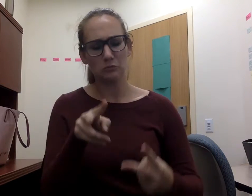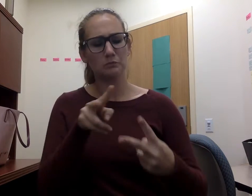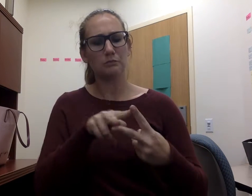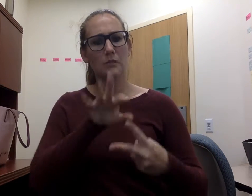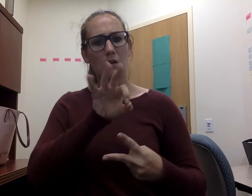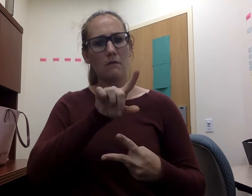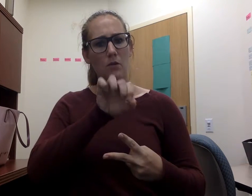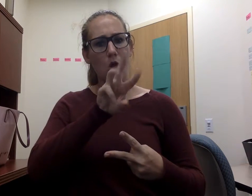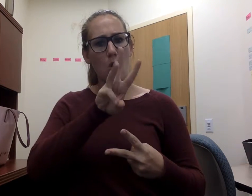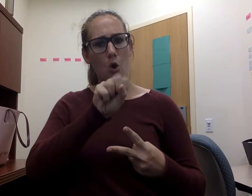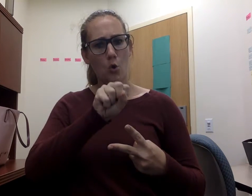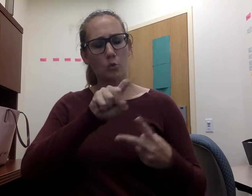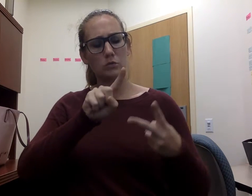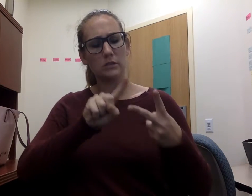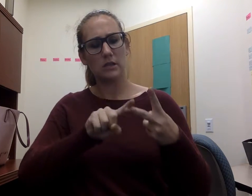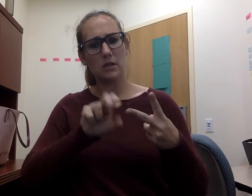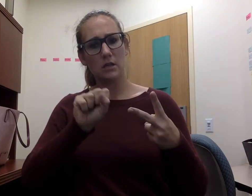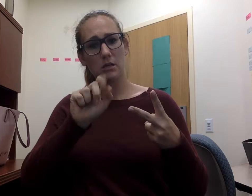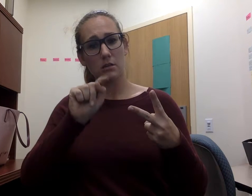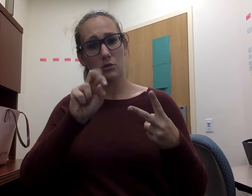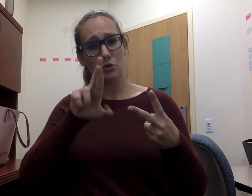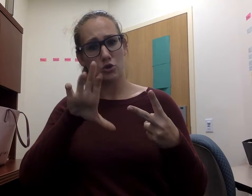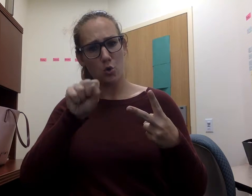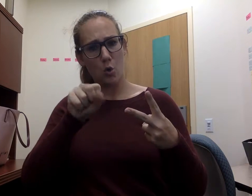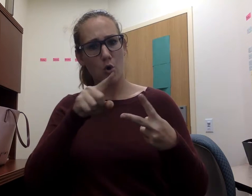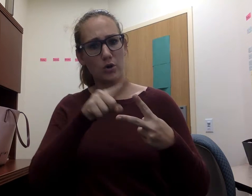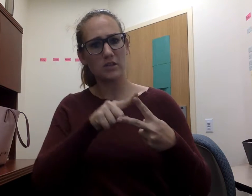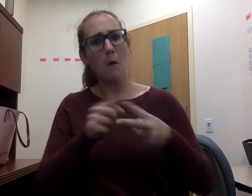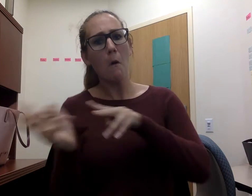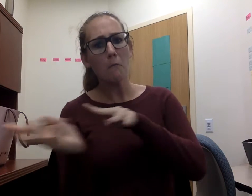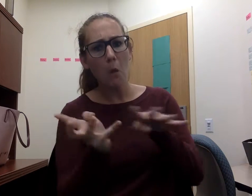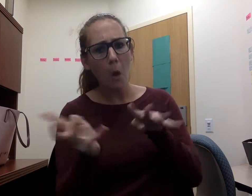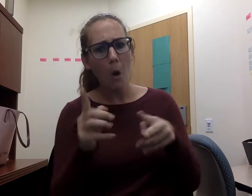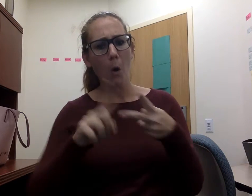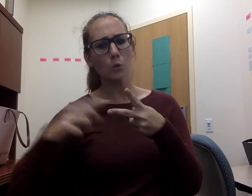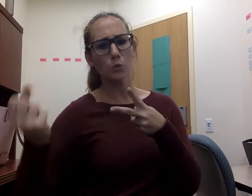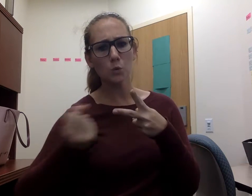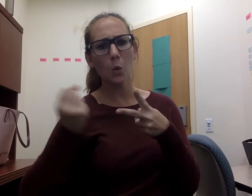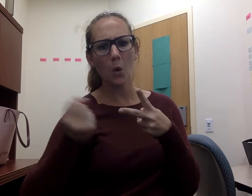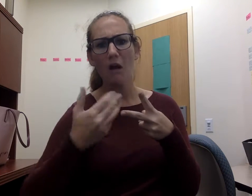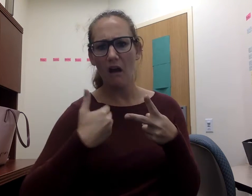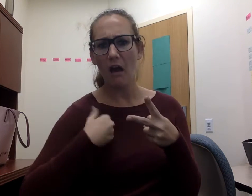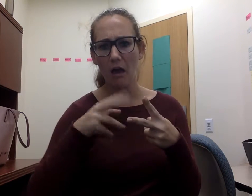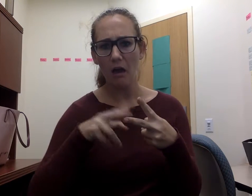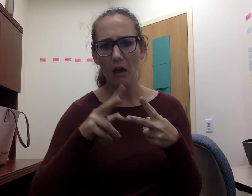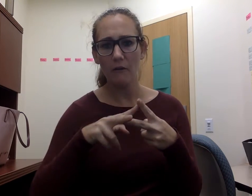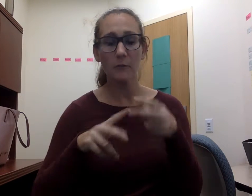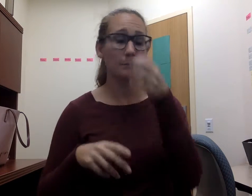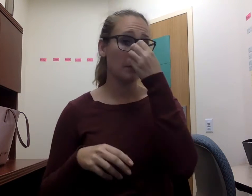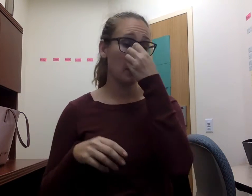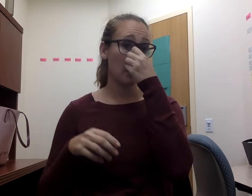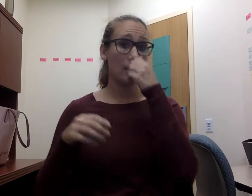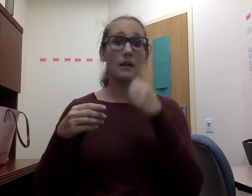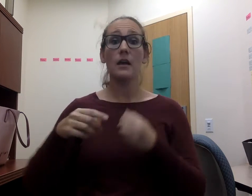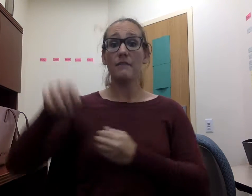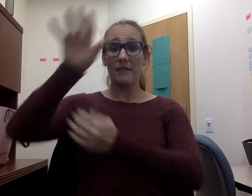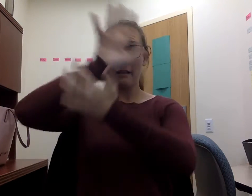flows of water between various water stores or storages. Clouds in the atmosphere. There's always a little bit of water